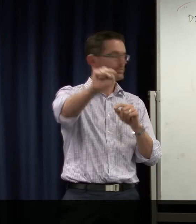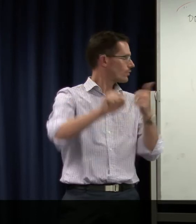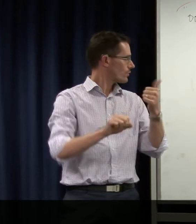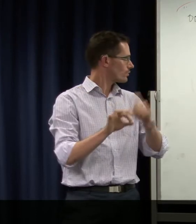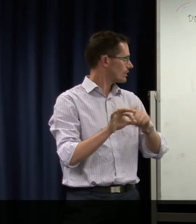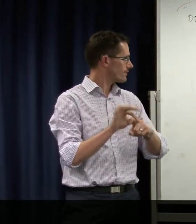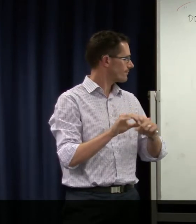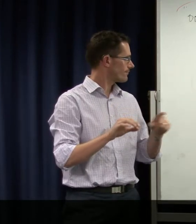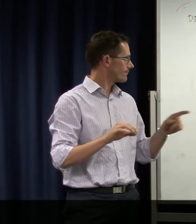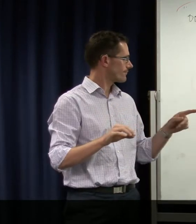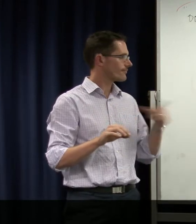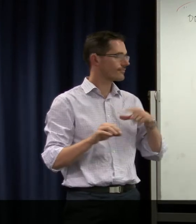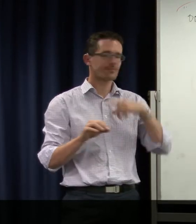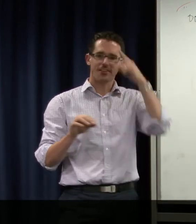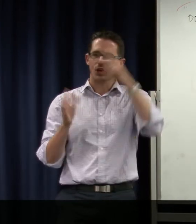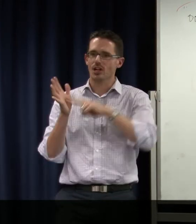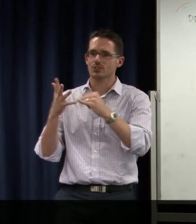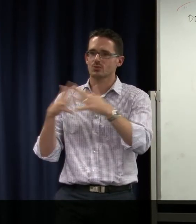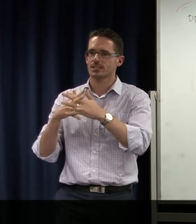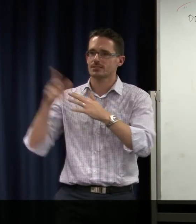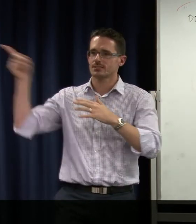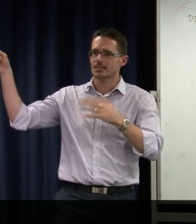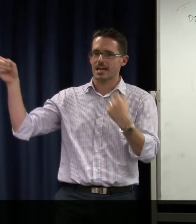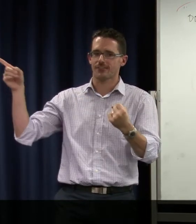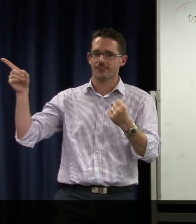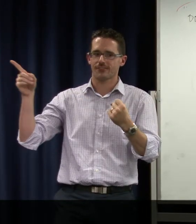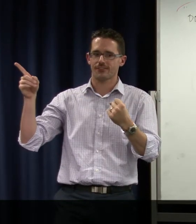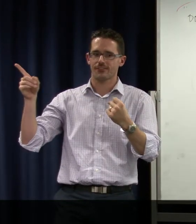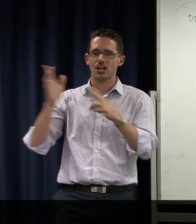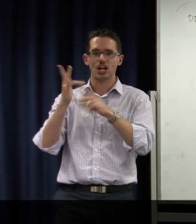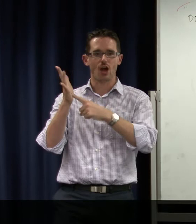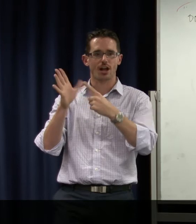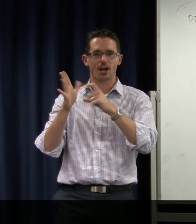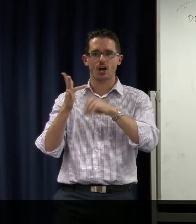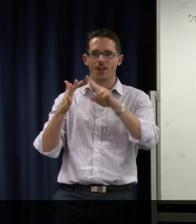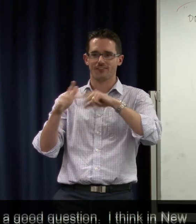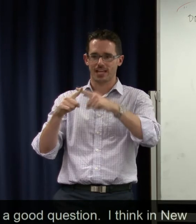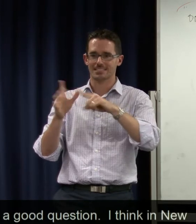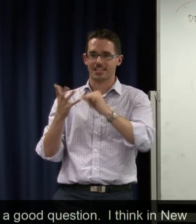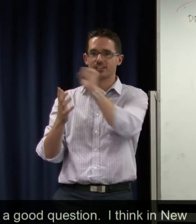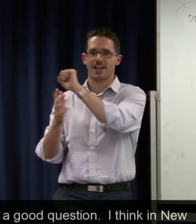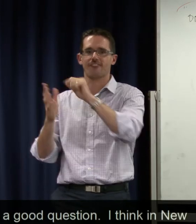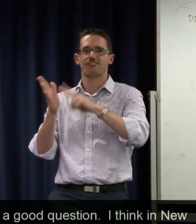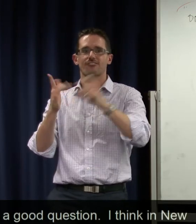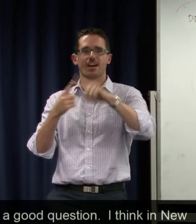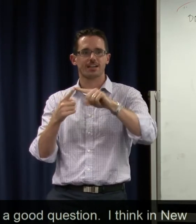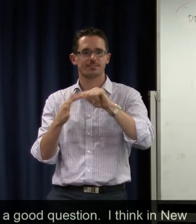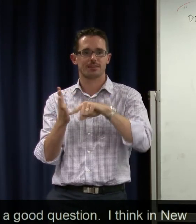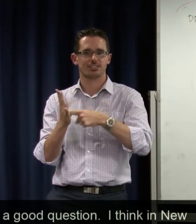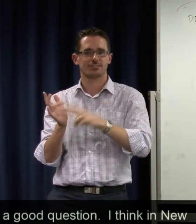We'll just hold that. That's a good question. I think in New South Wales they have Nola Colfax as